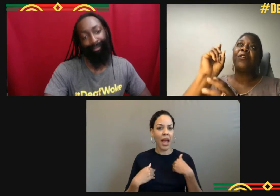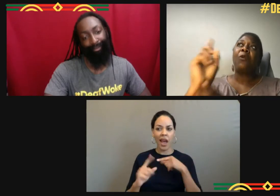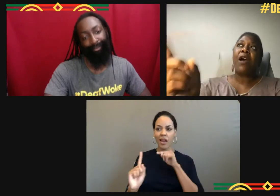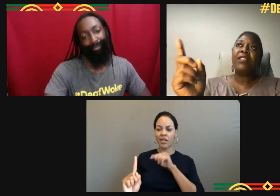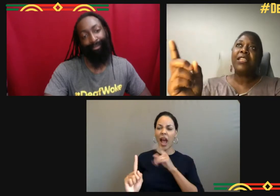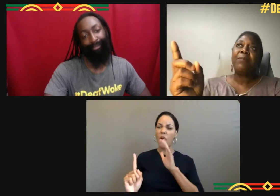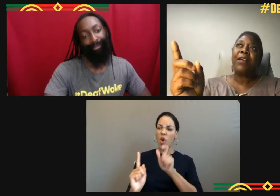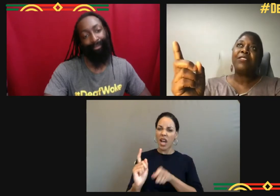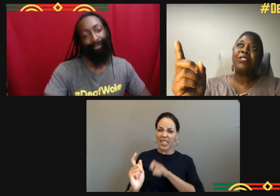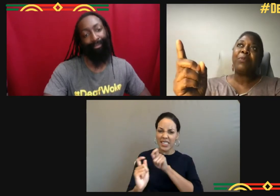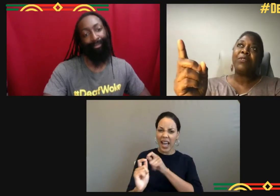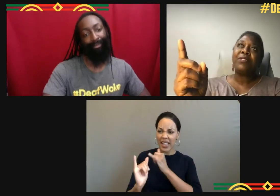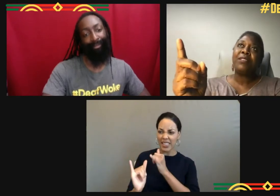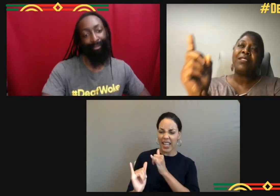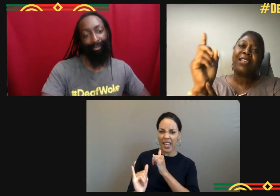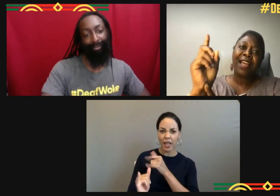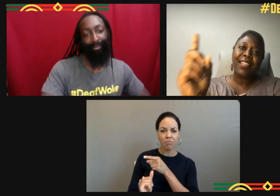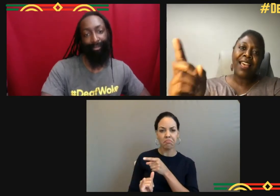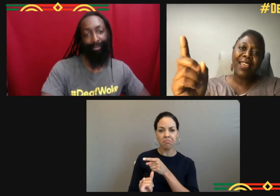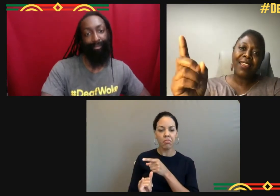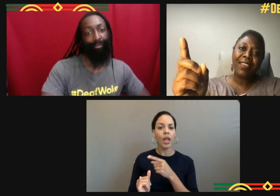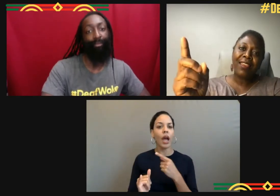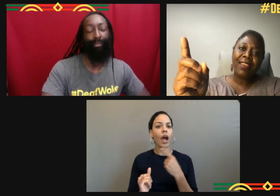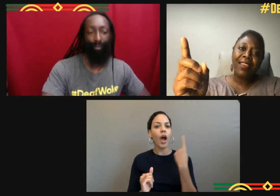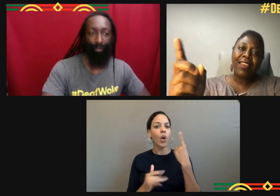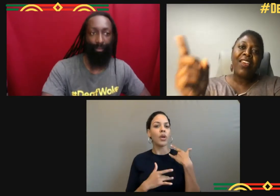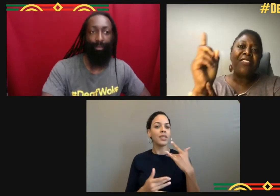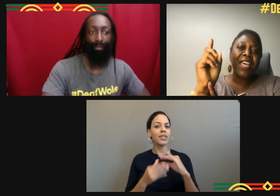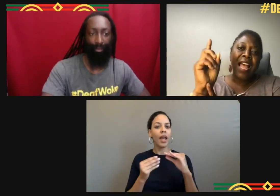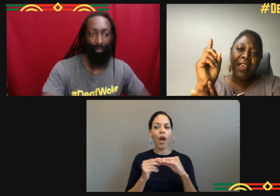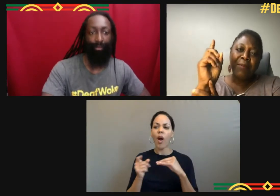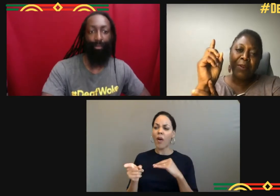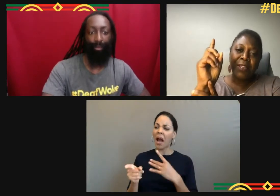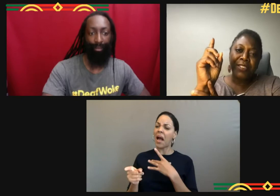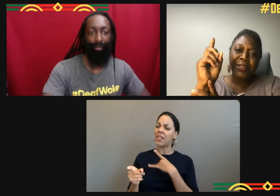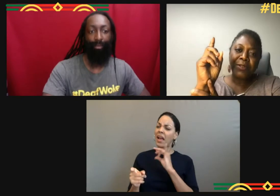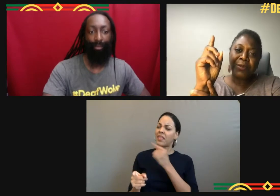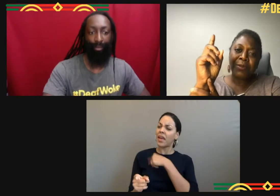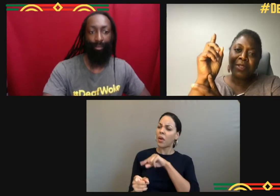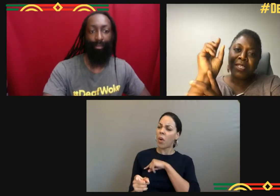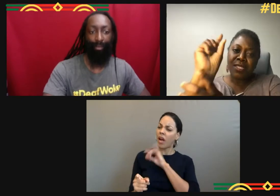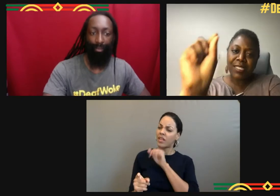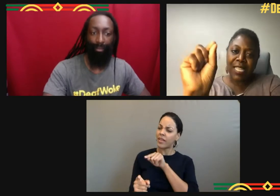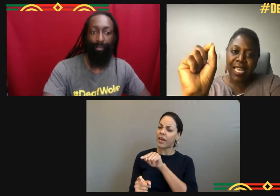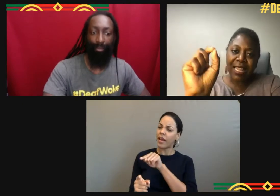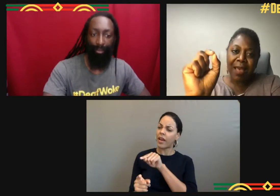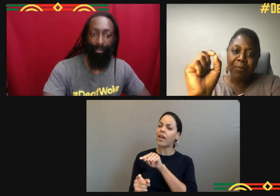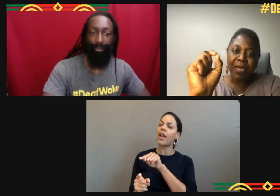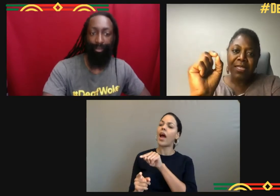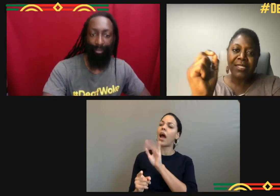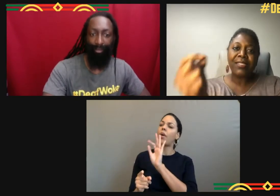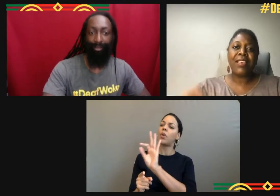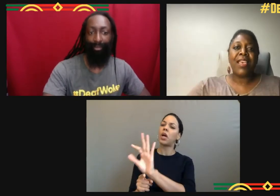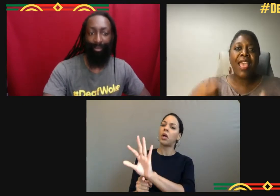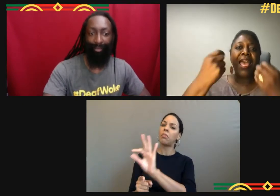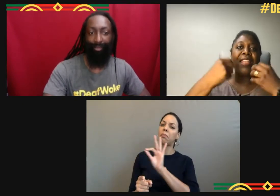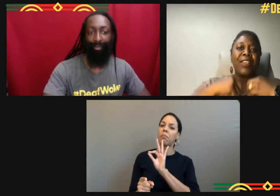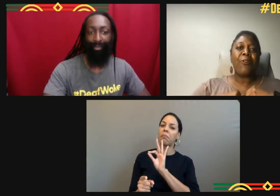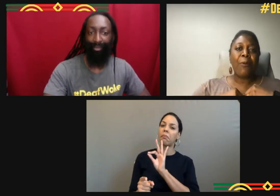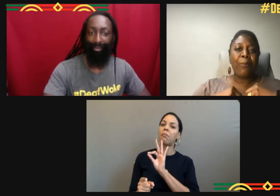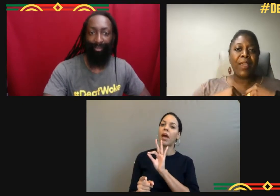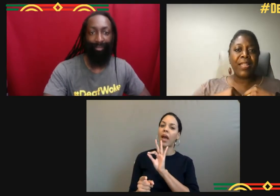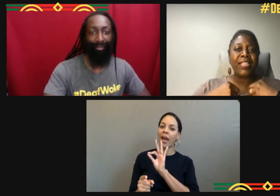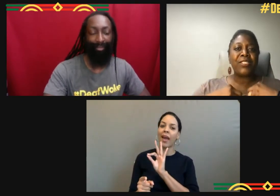said there's a quality about this person that I like and that I'm going to just take that piece